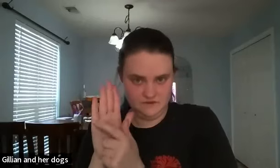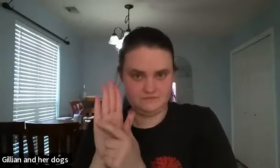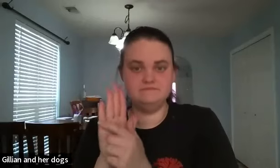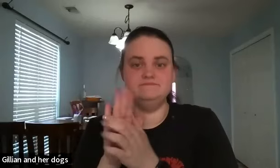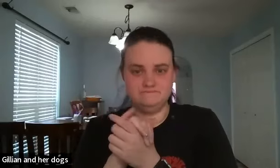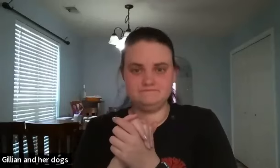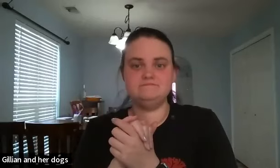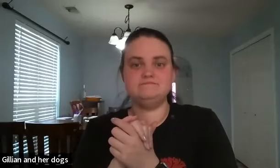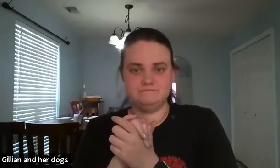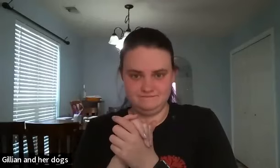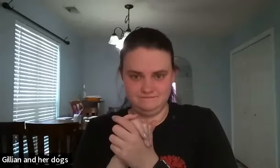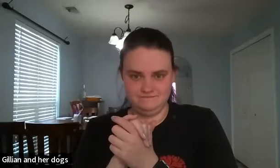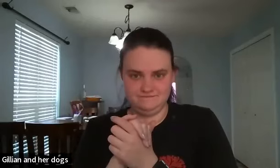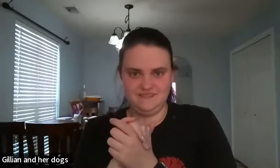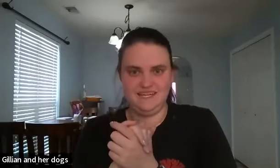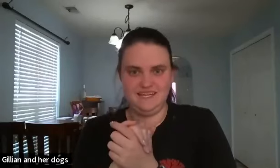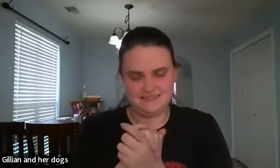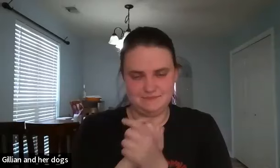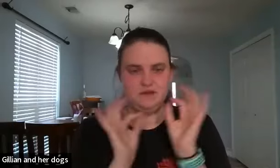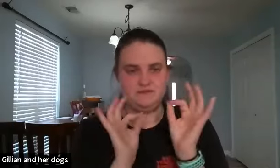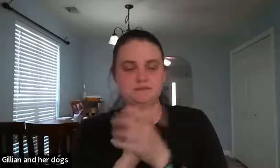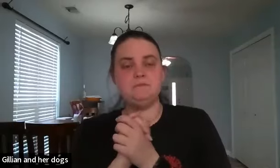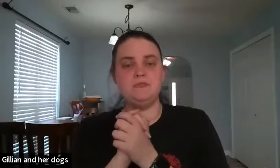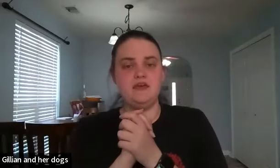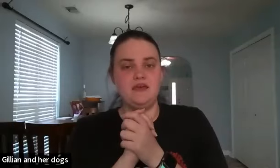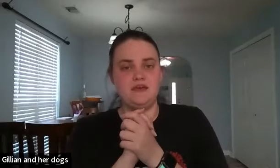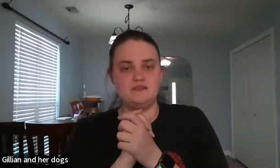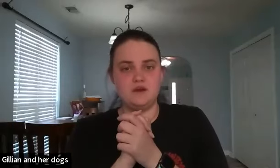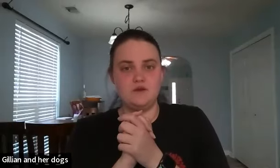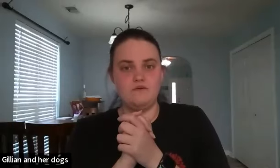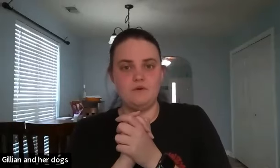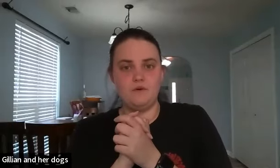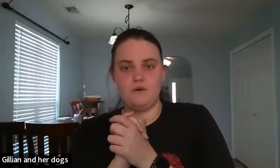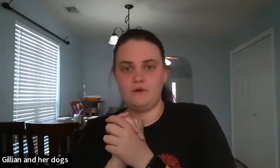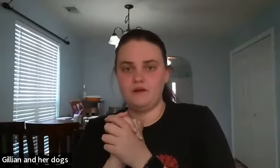Law. Mm-hmm. Yes, perfect. So for a